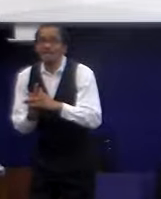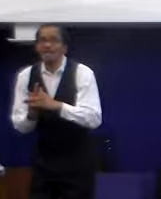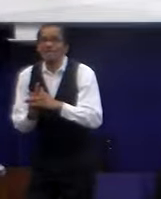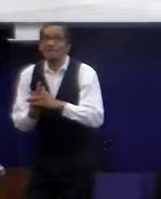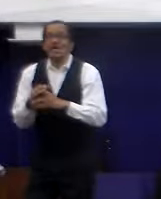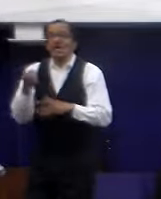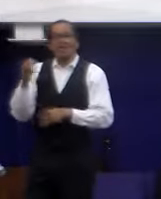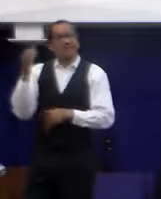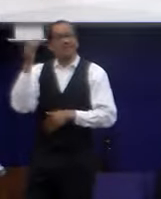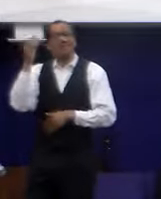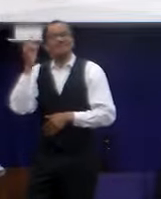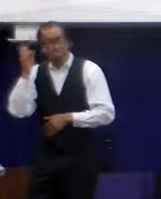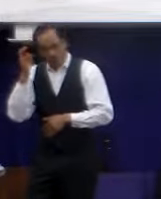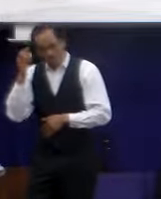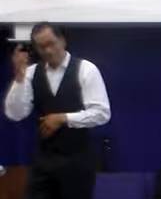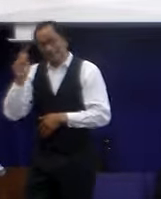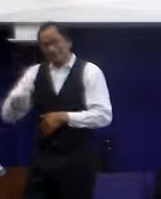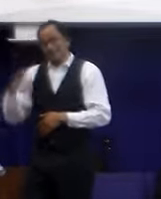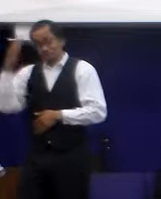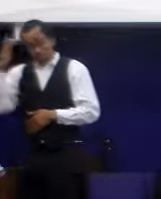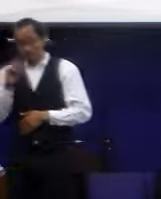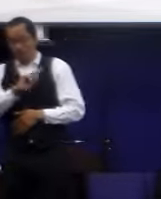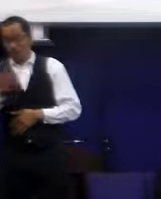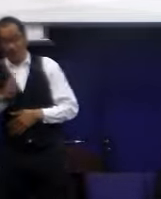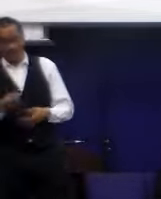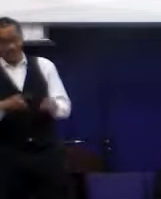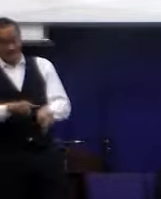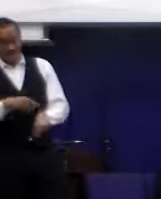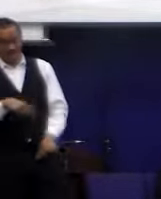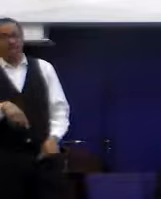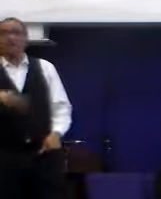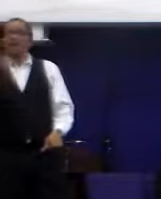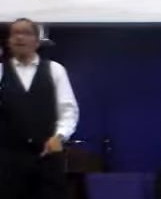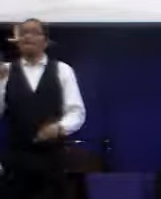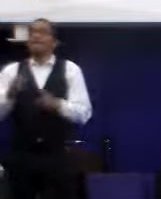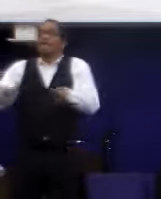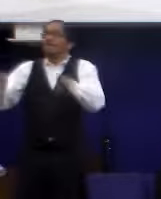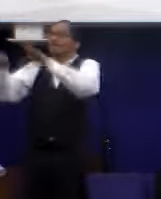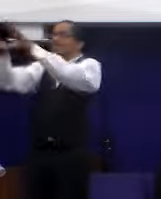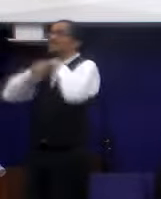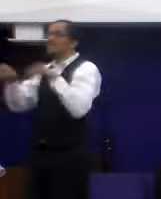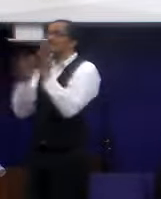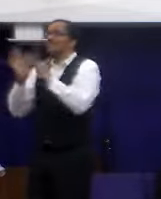don't identify with it. Right. Where it's coming from. You don't know where it's from. You know it's just happening to you. Yeah. But when you accept